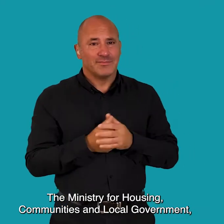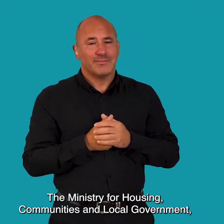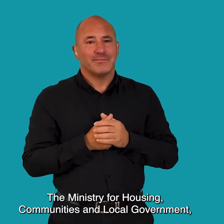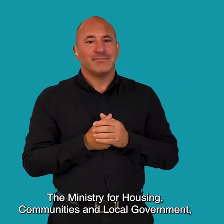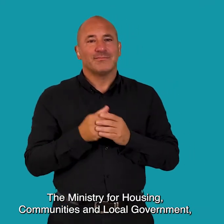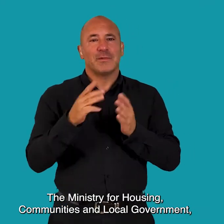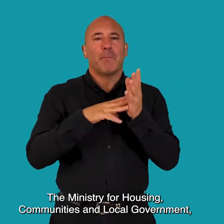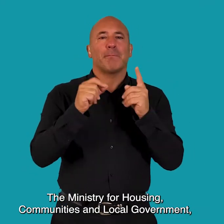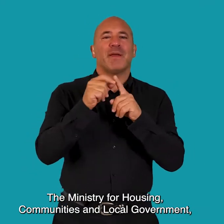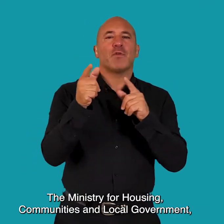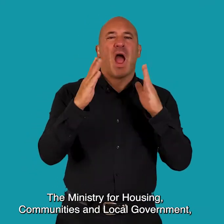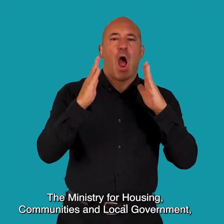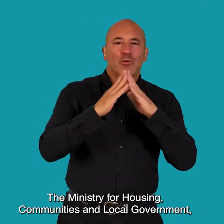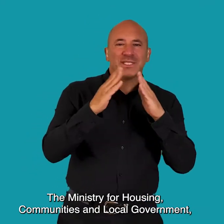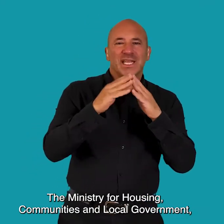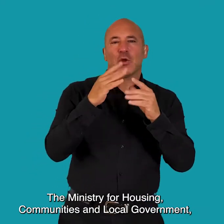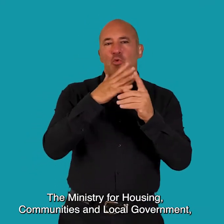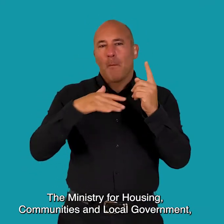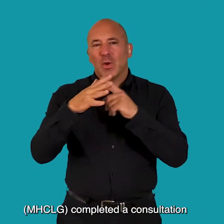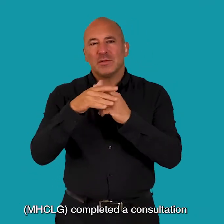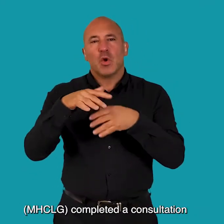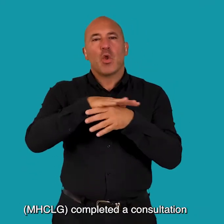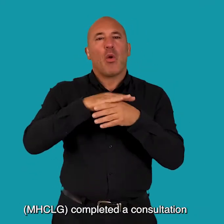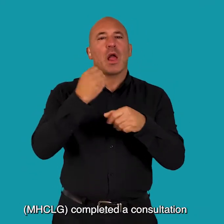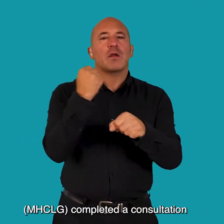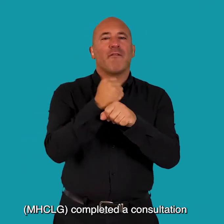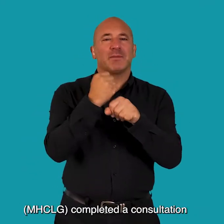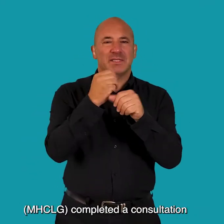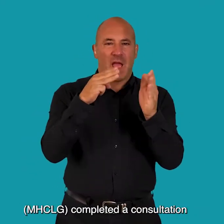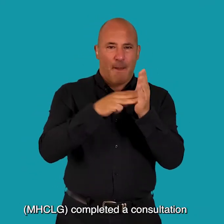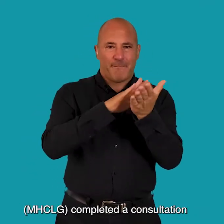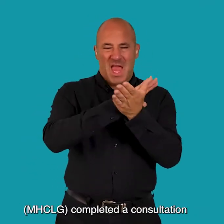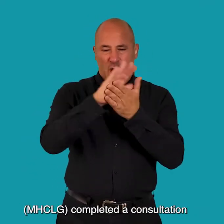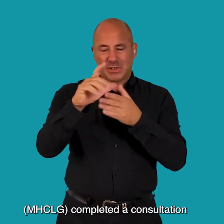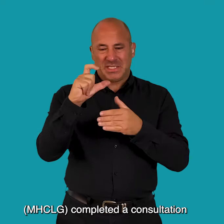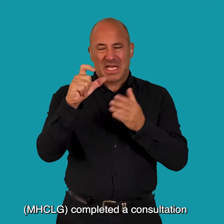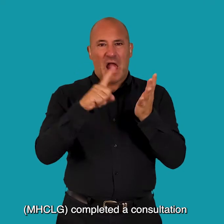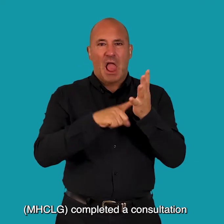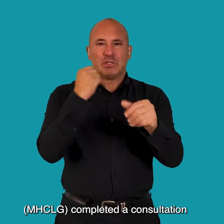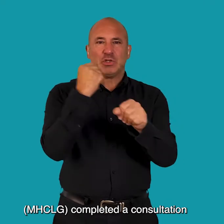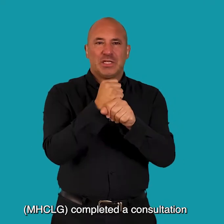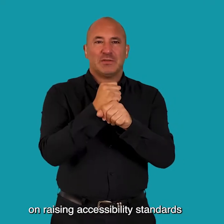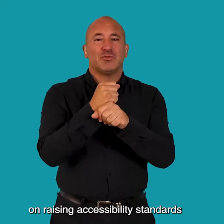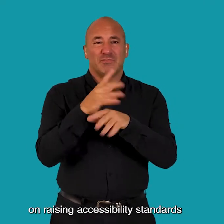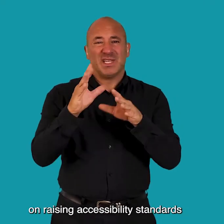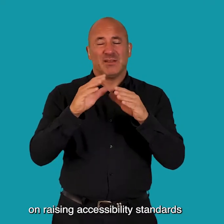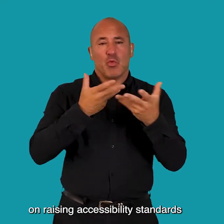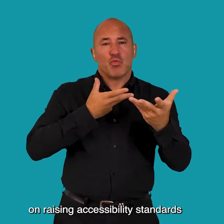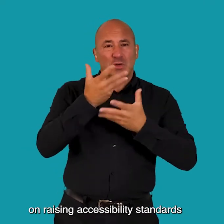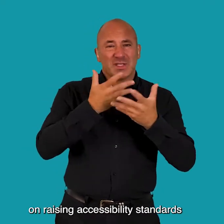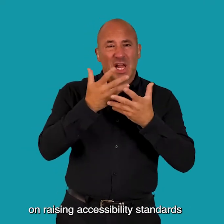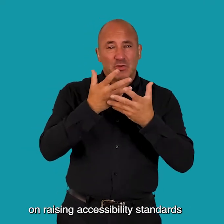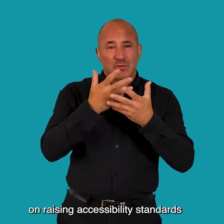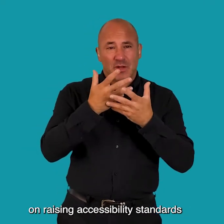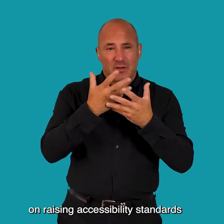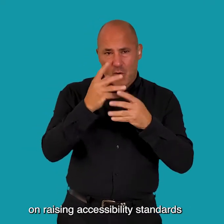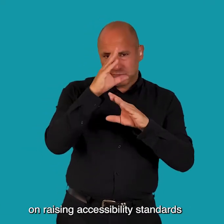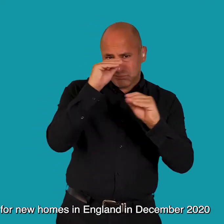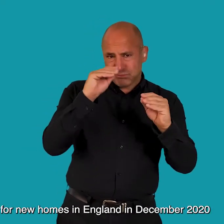Housing, Communities and Local Government, MHCLG, completed a consultation on raising accessibility standards for new